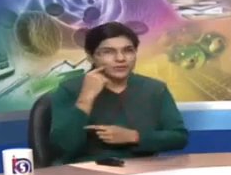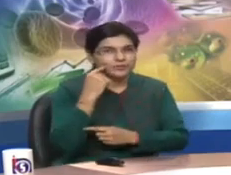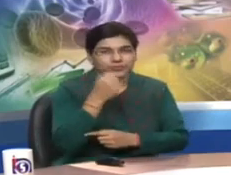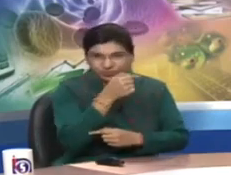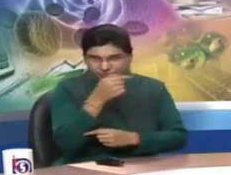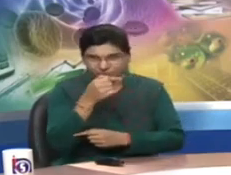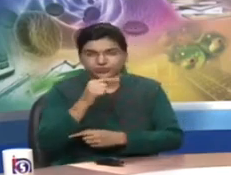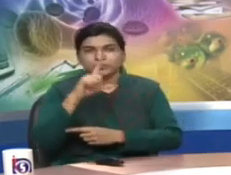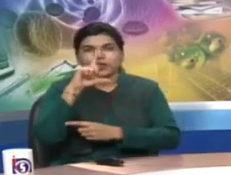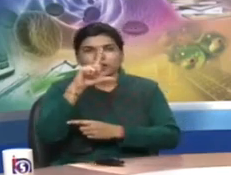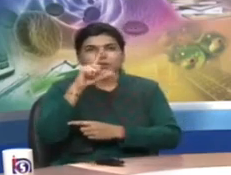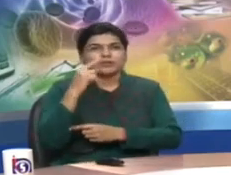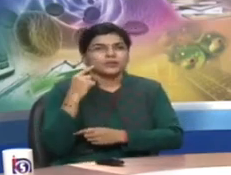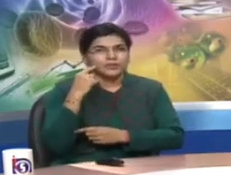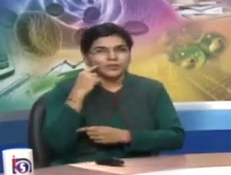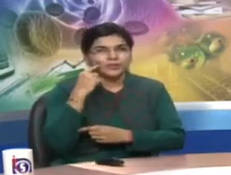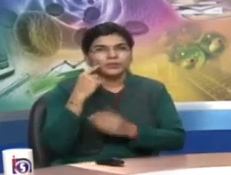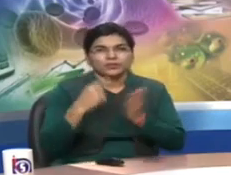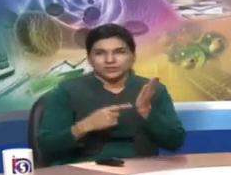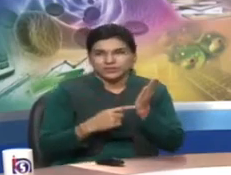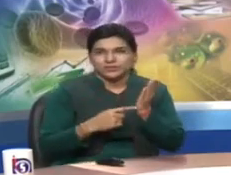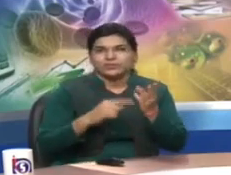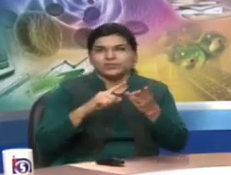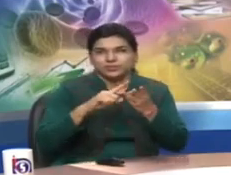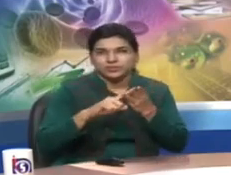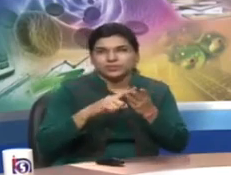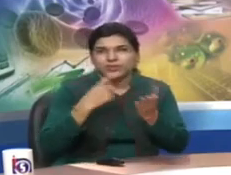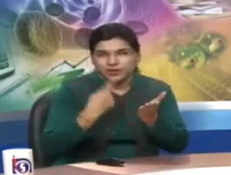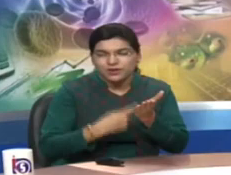The meaning of semi-literate is not